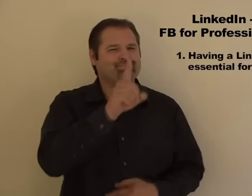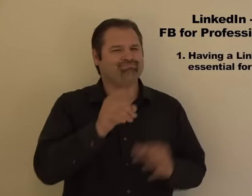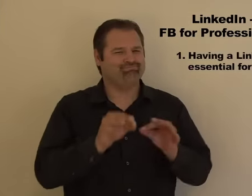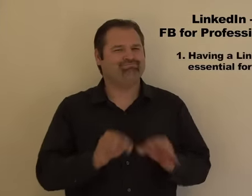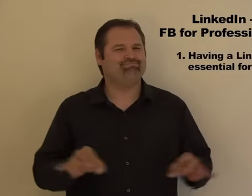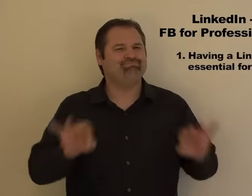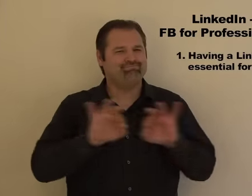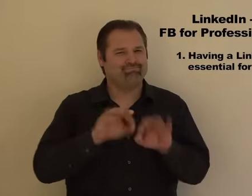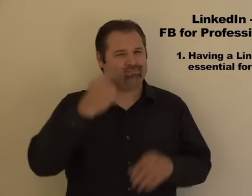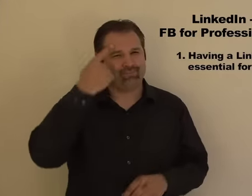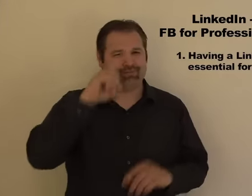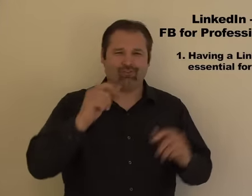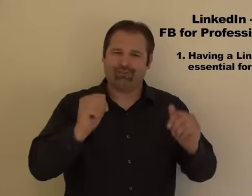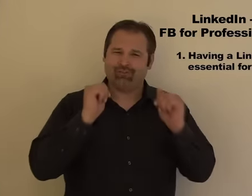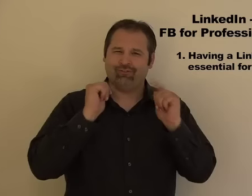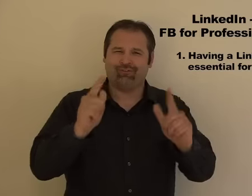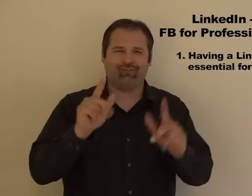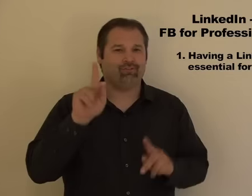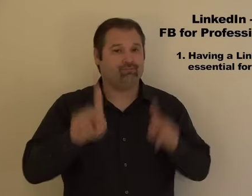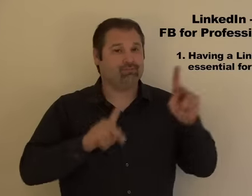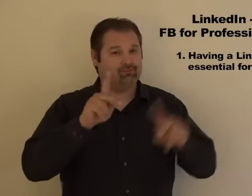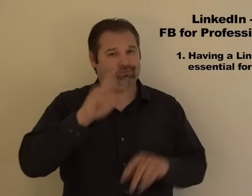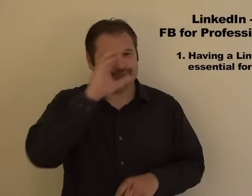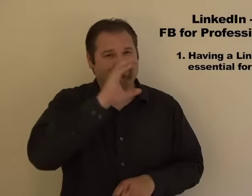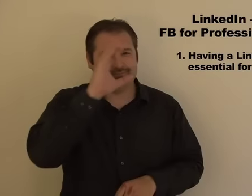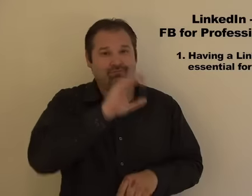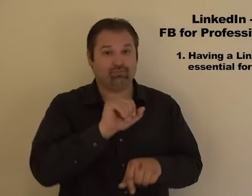Having a LinkedIn profile is essential for all job seekers.